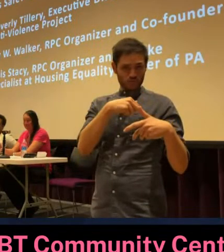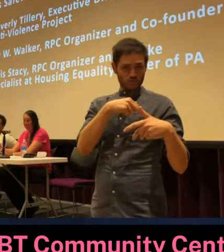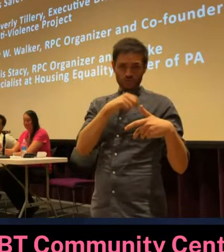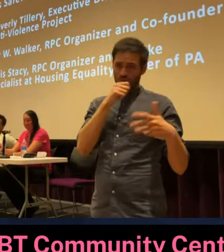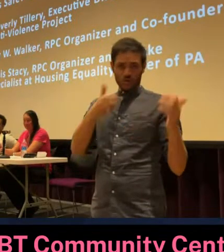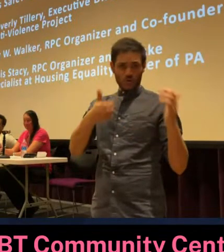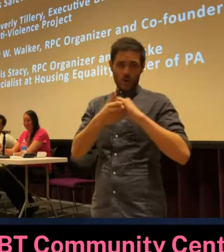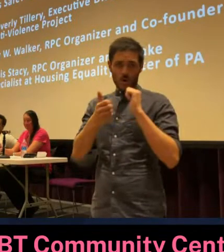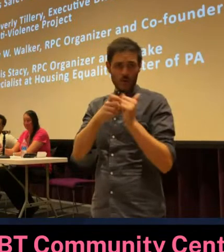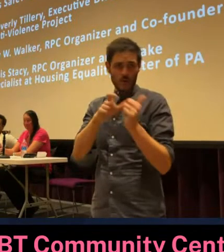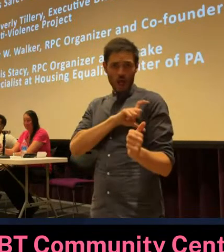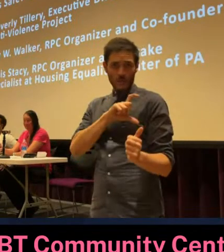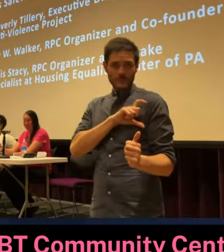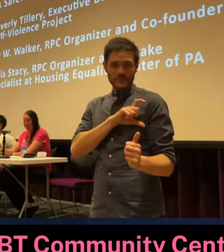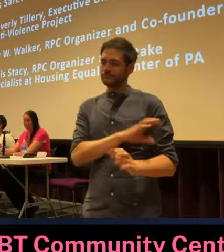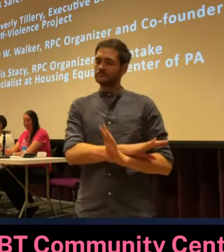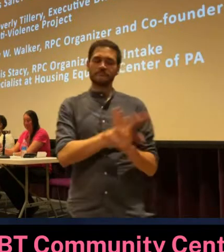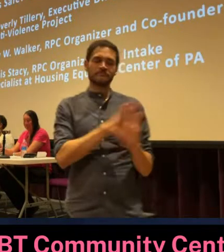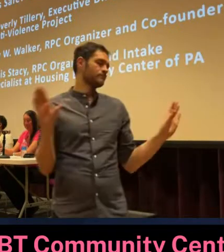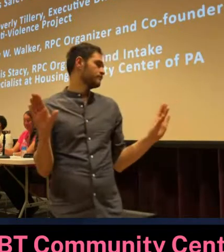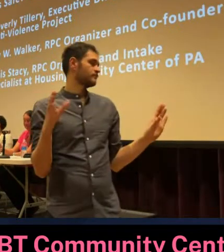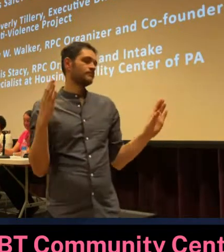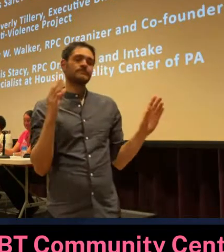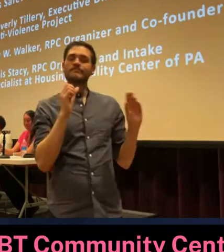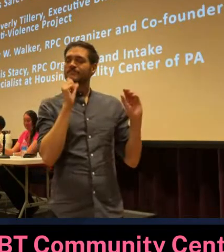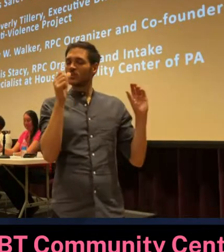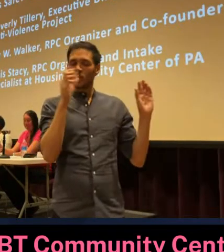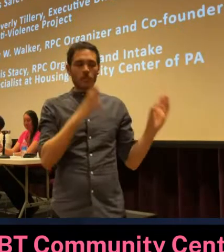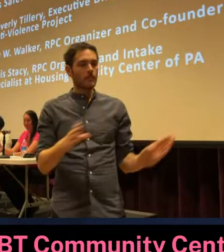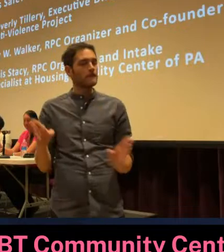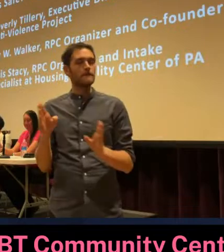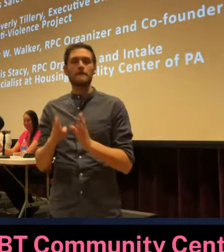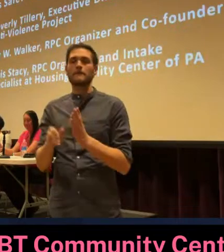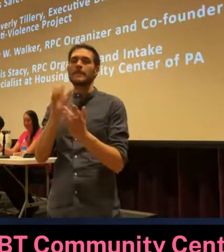does not. We don't plan with cops. We don't organize with cops. We don't